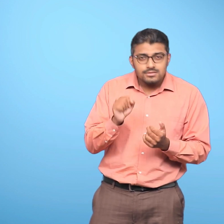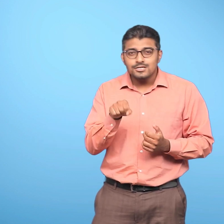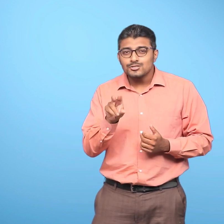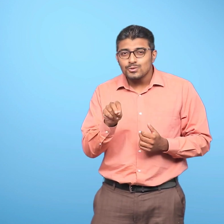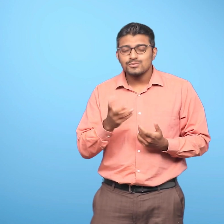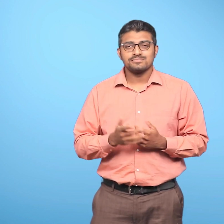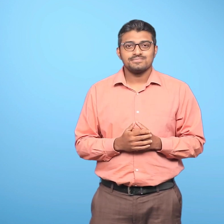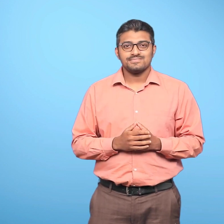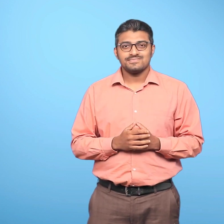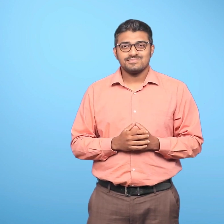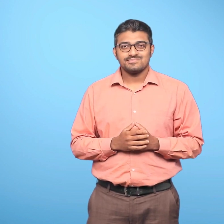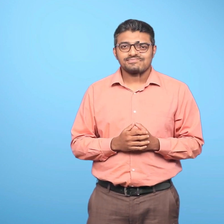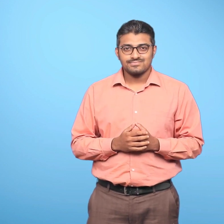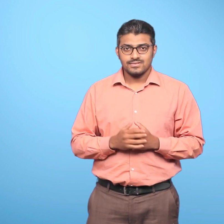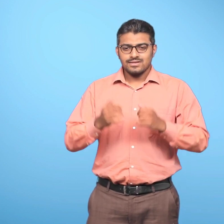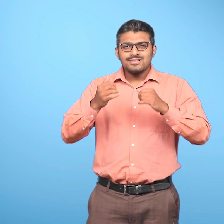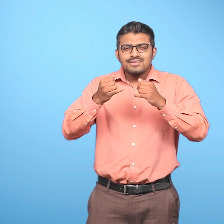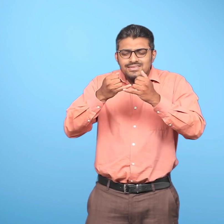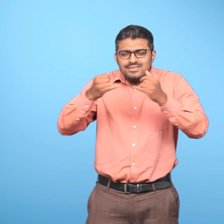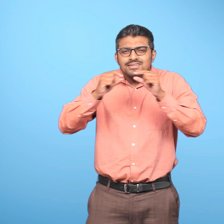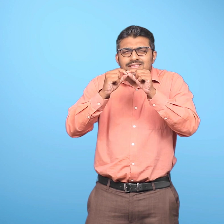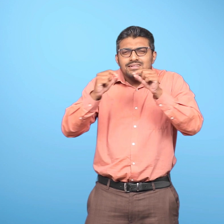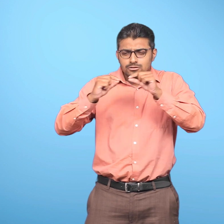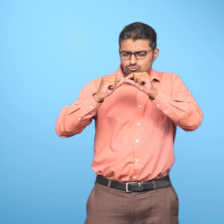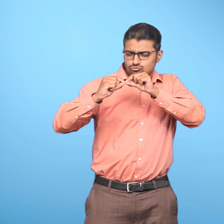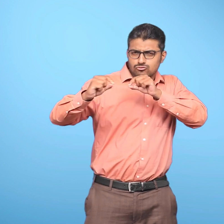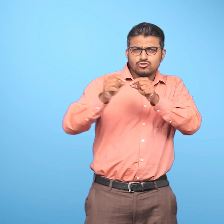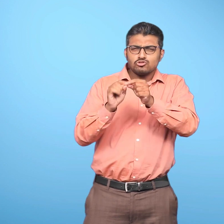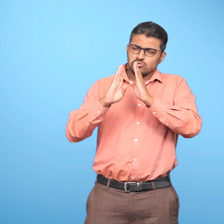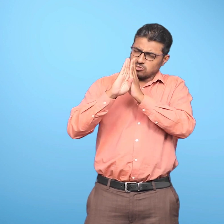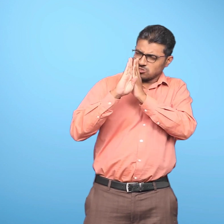Yes or no? Straight string to a coiled string.